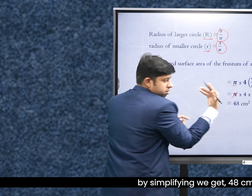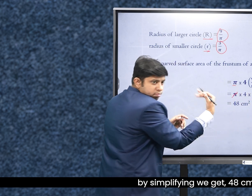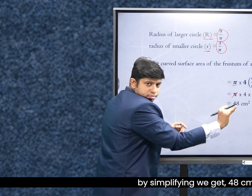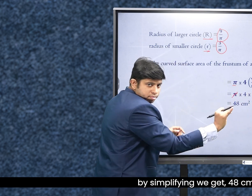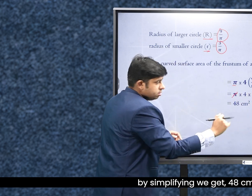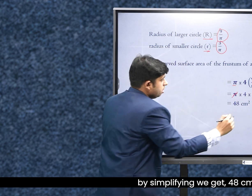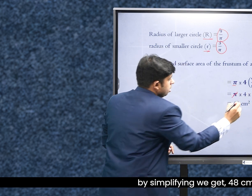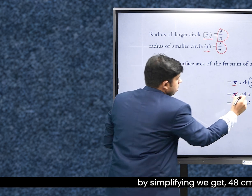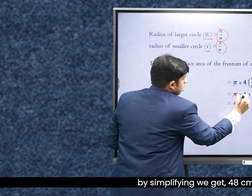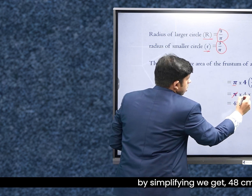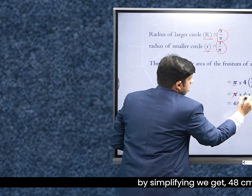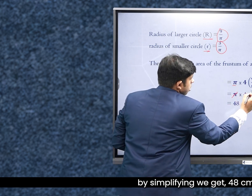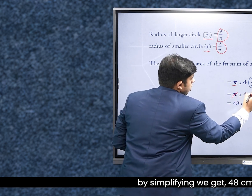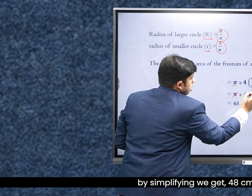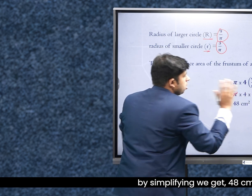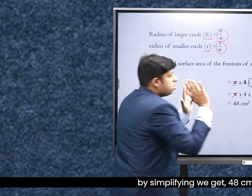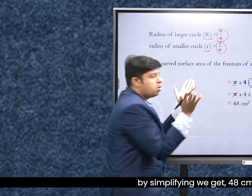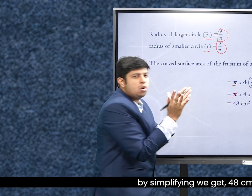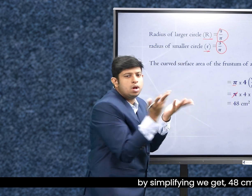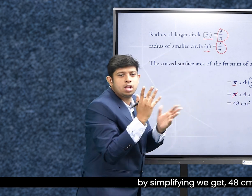By simplifying, we get 48 cm square.